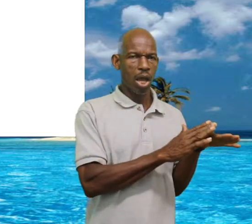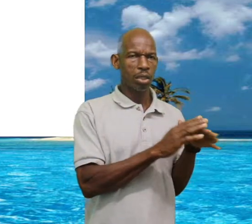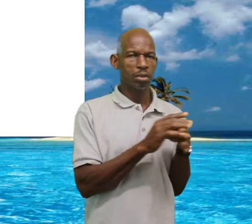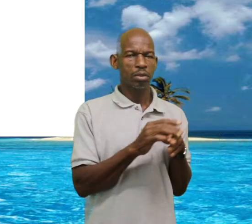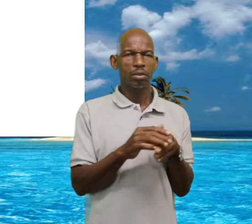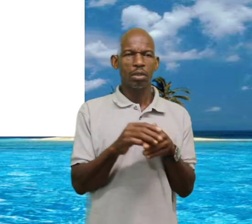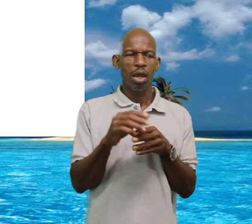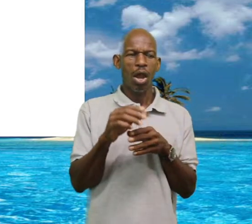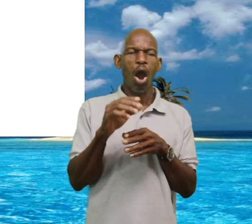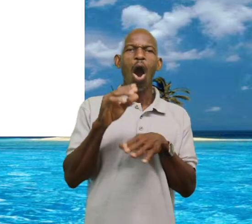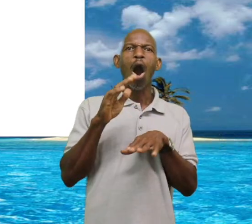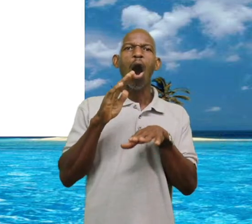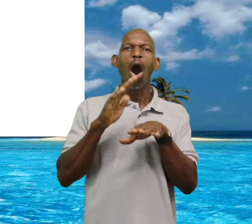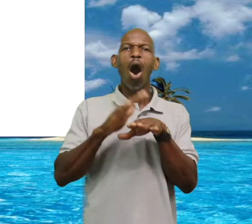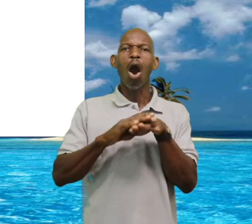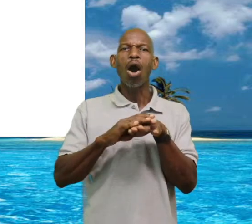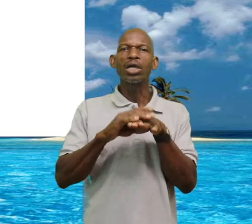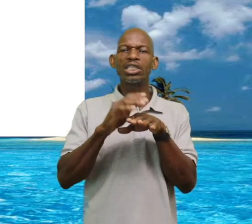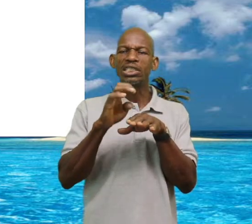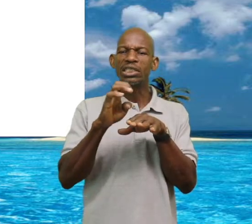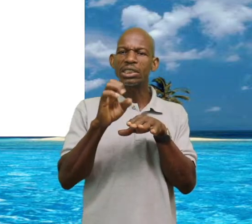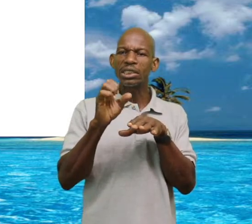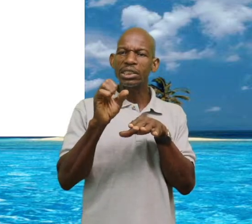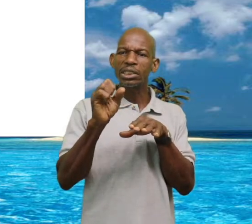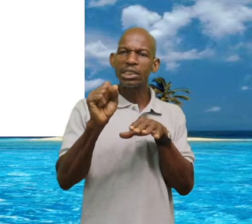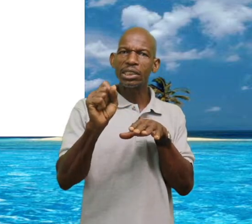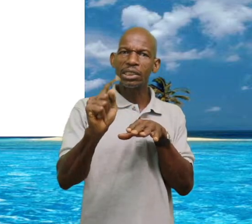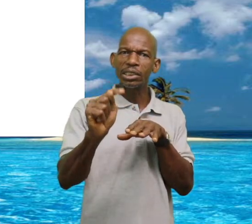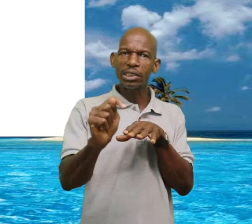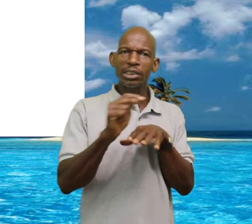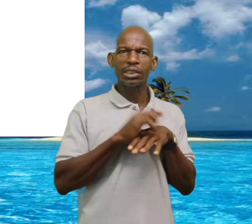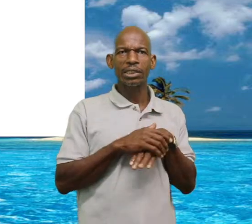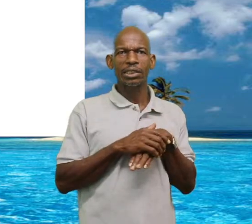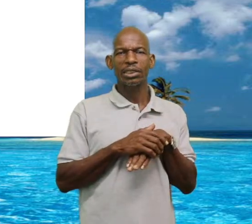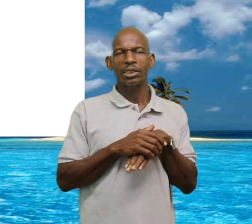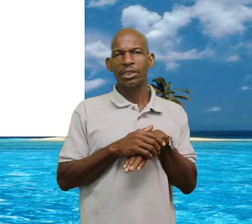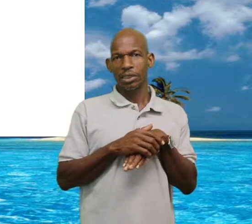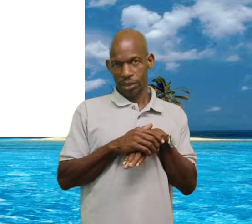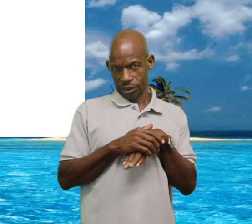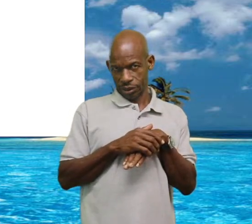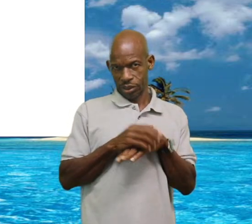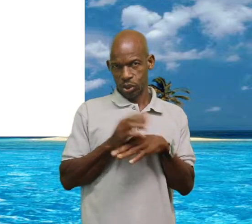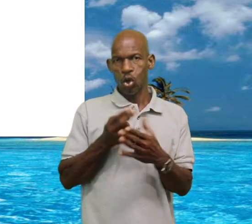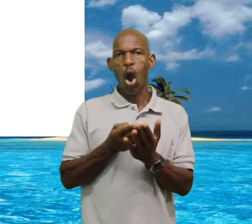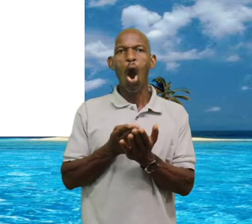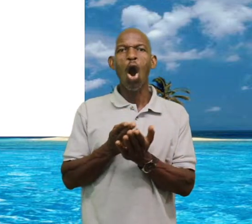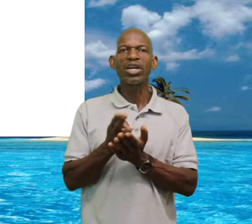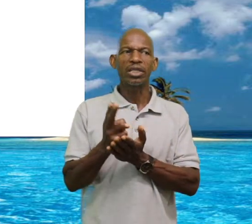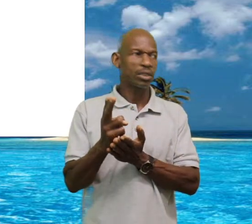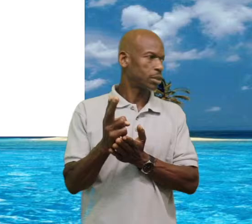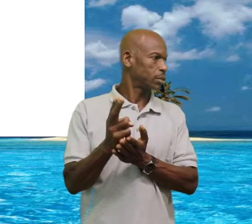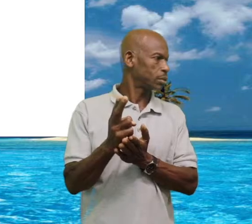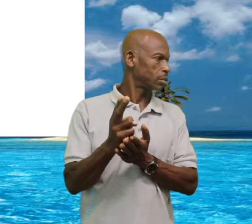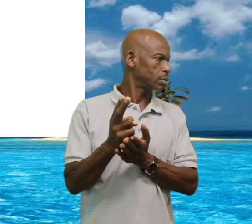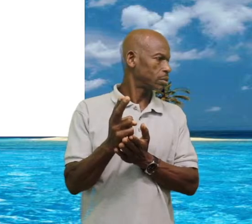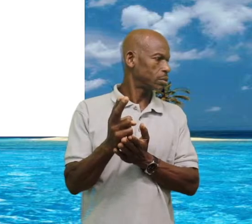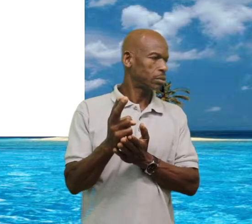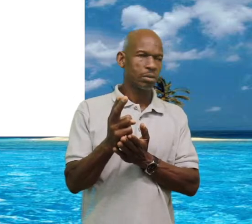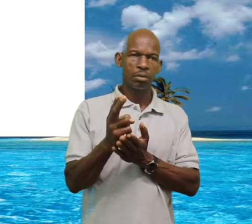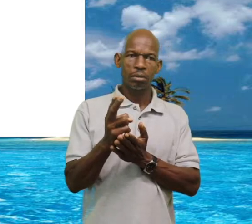So I am saying the word from here. So I cannot hear. And I'm